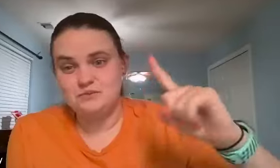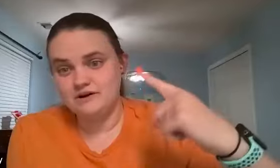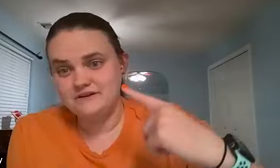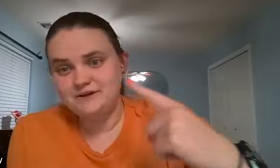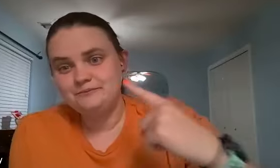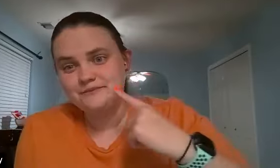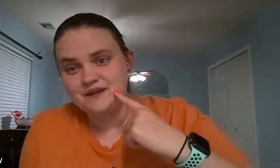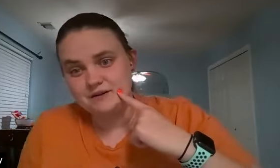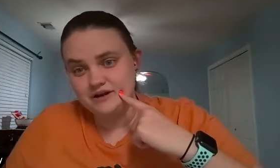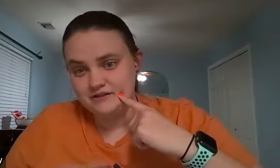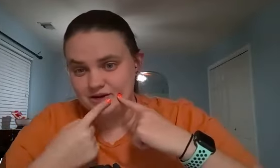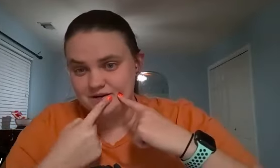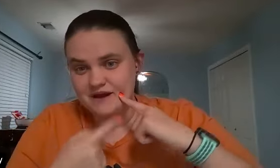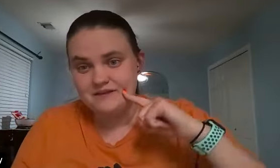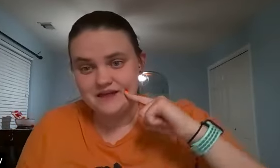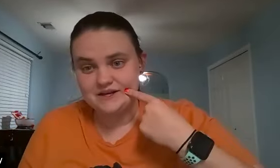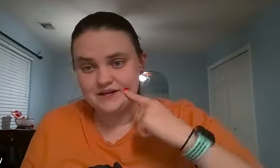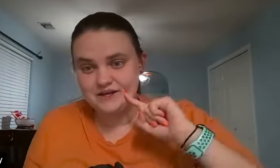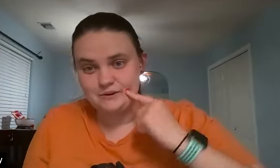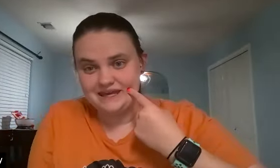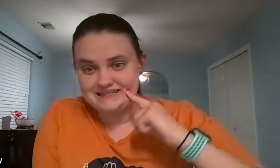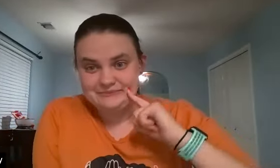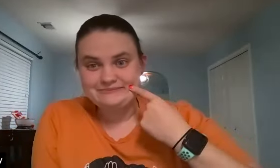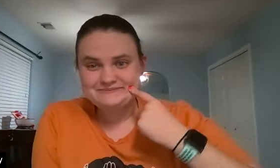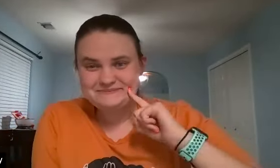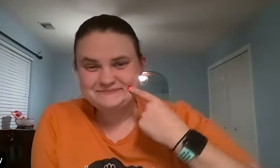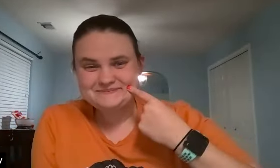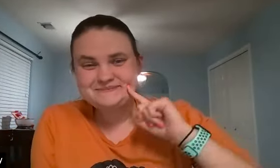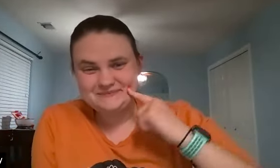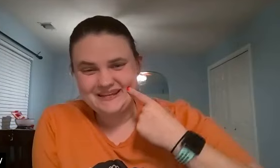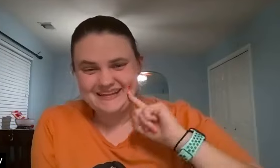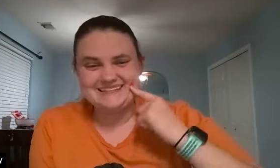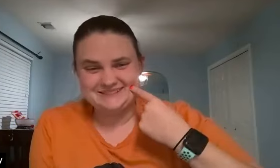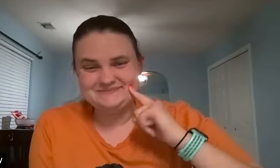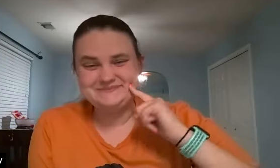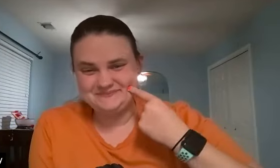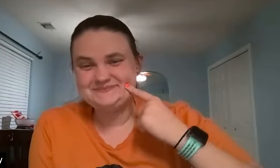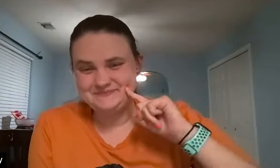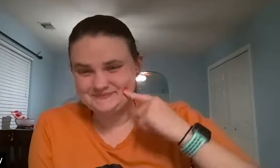pointer finger, you're going to put it at the corner of your mouth, and then you're going to go candy. Candy.